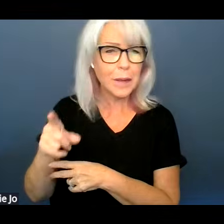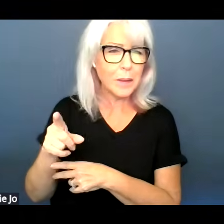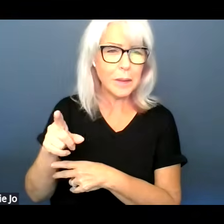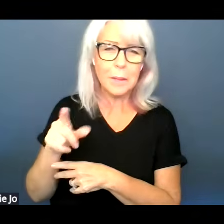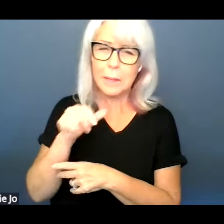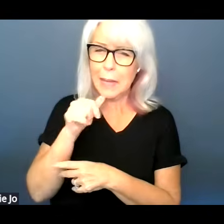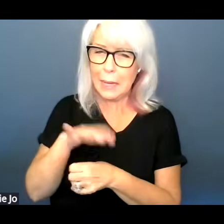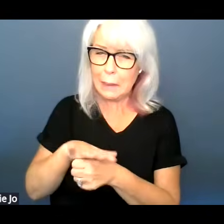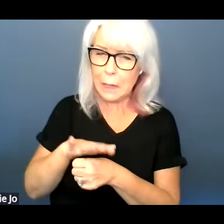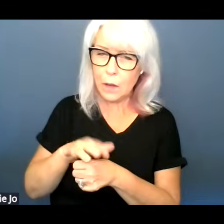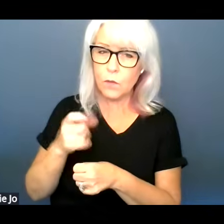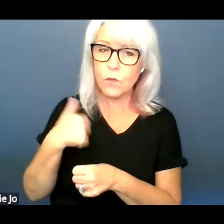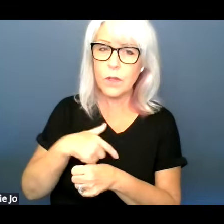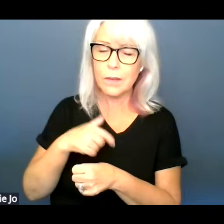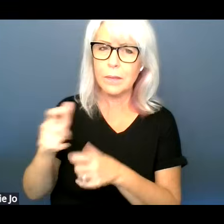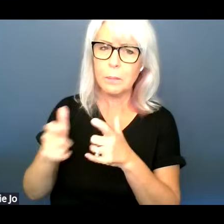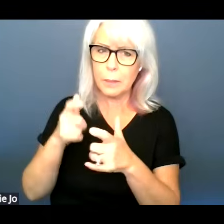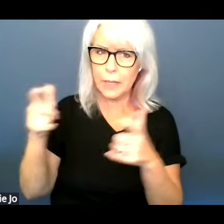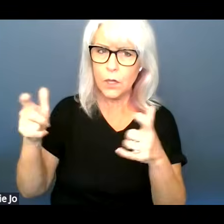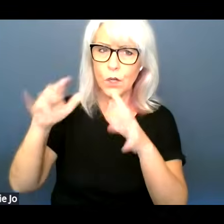that. So,